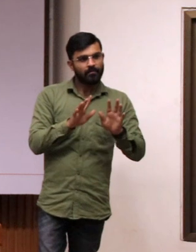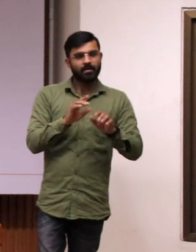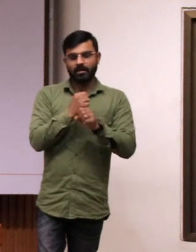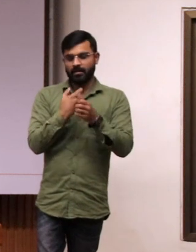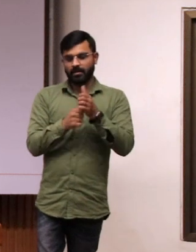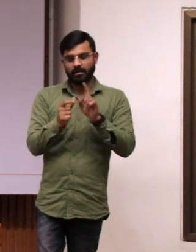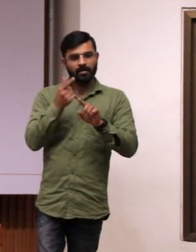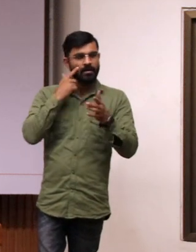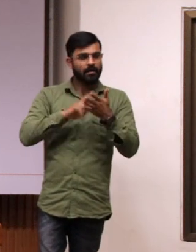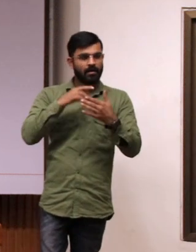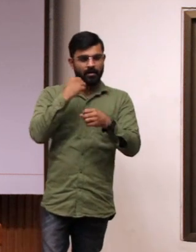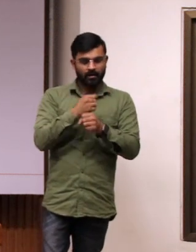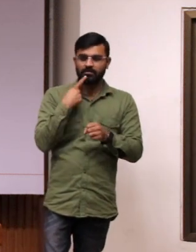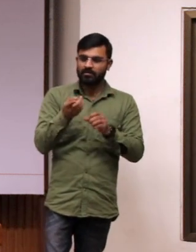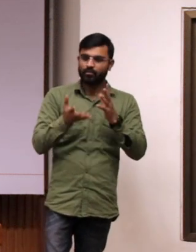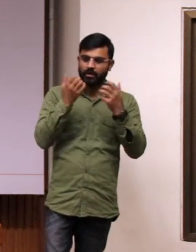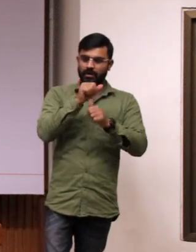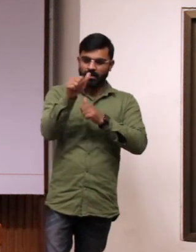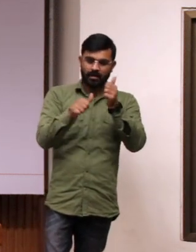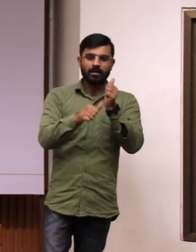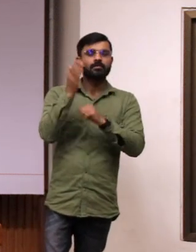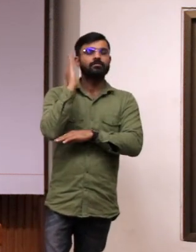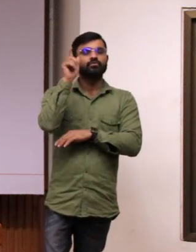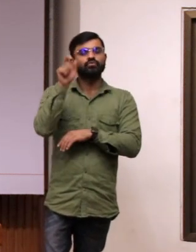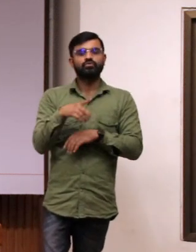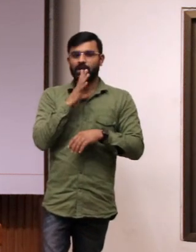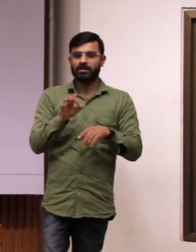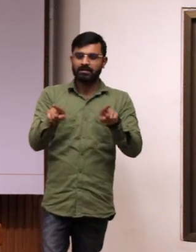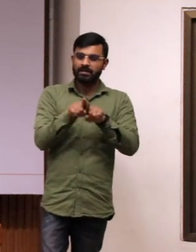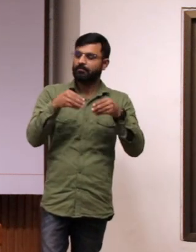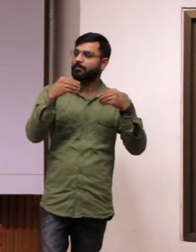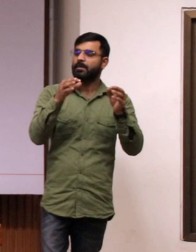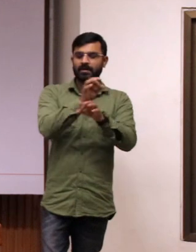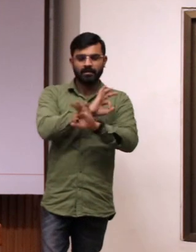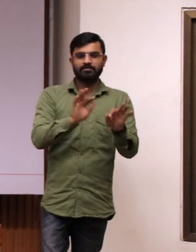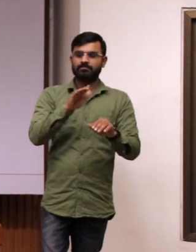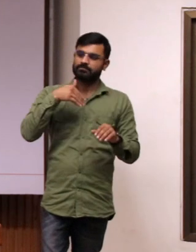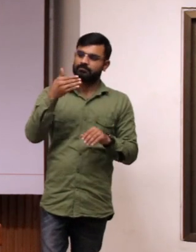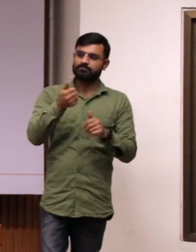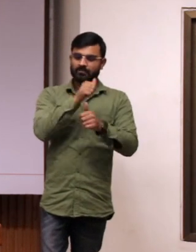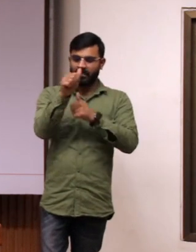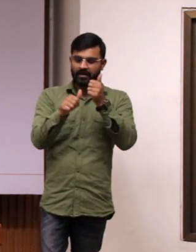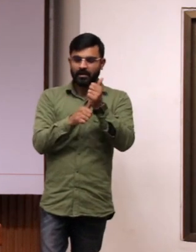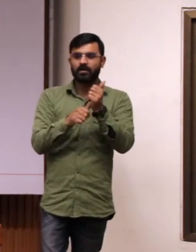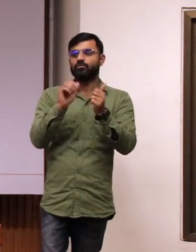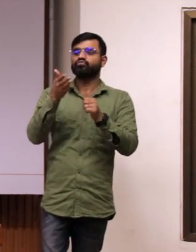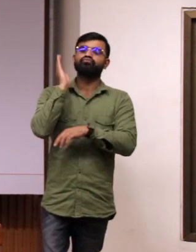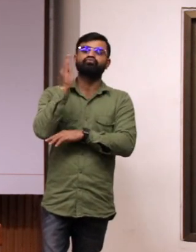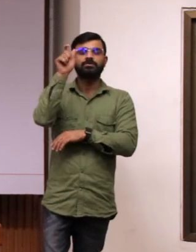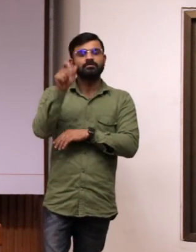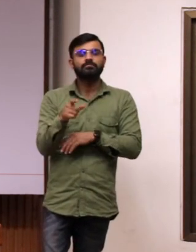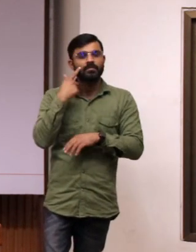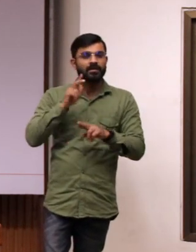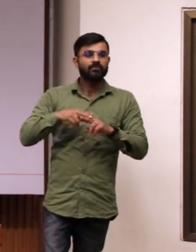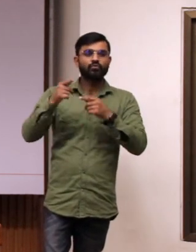grading system is such, if you want to become assistant professor, you need to have such and such paper. then associate professor, and then professor. When you